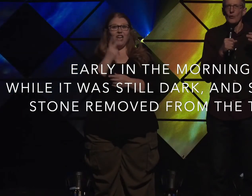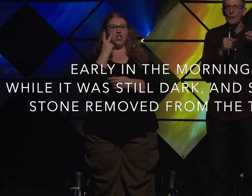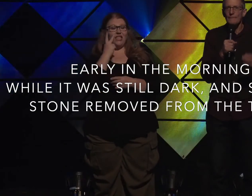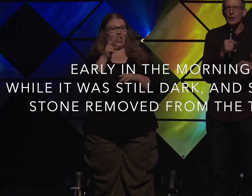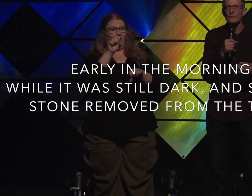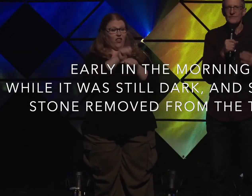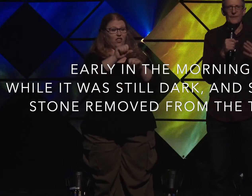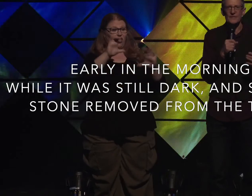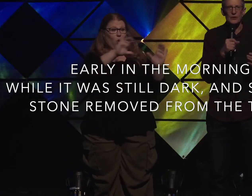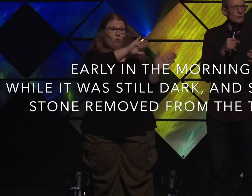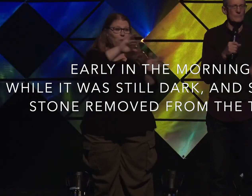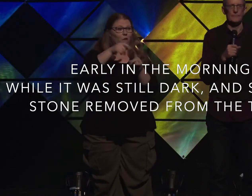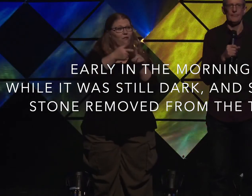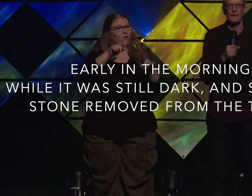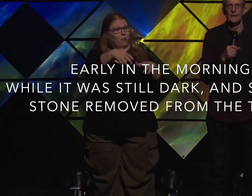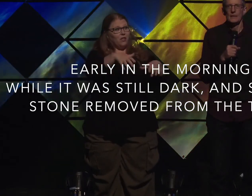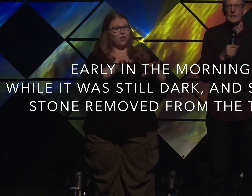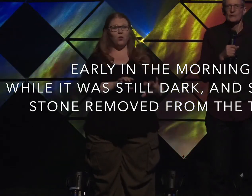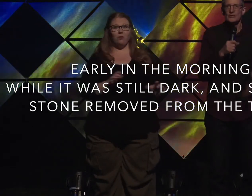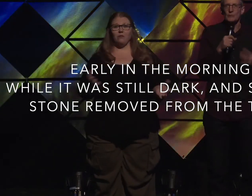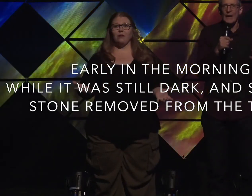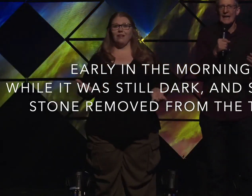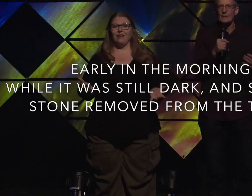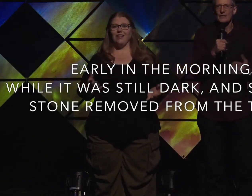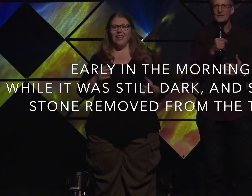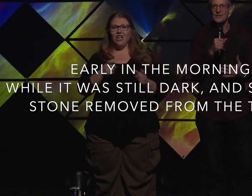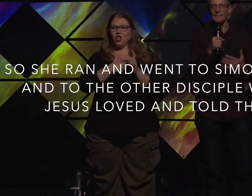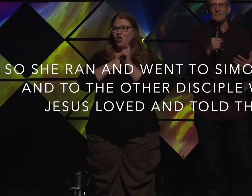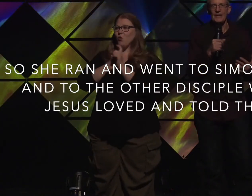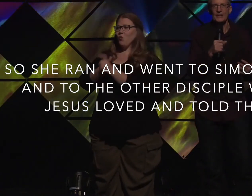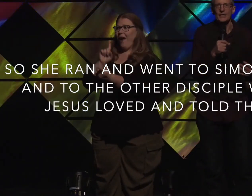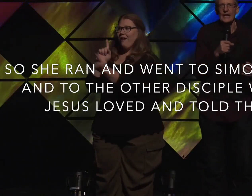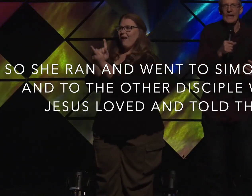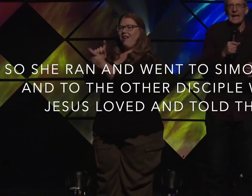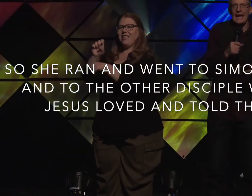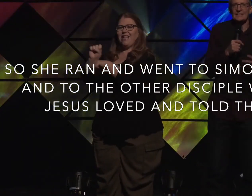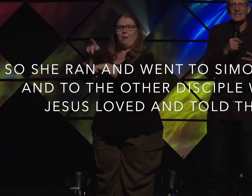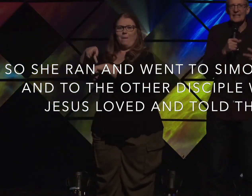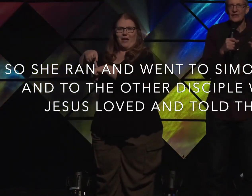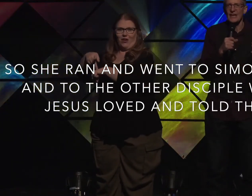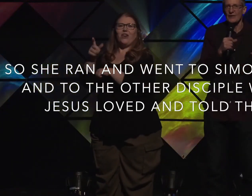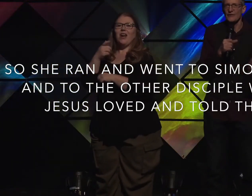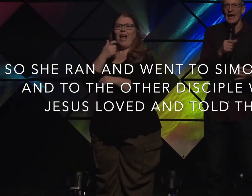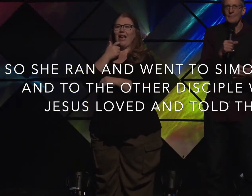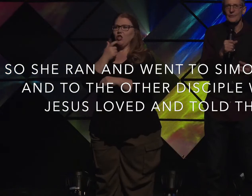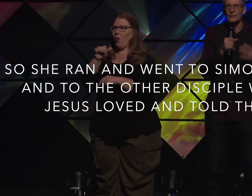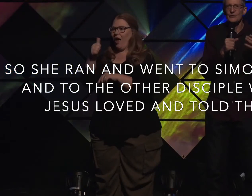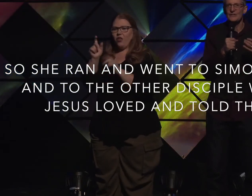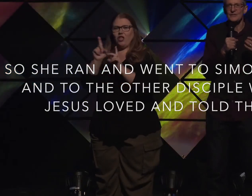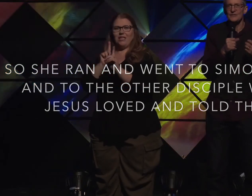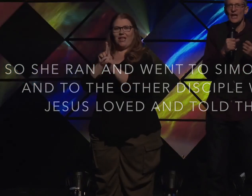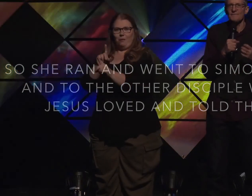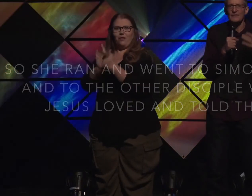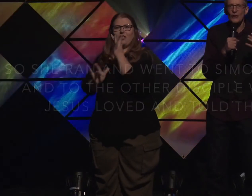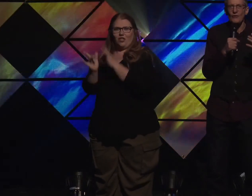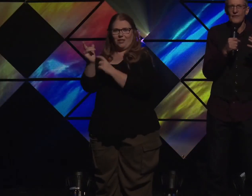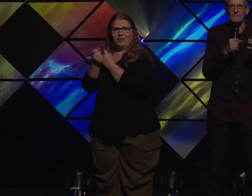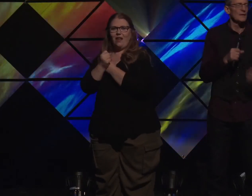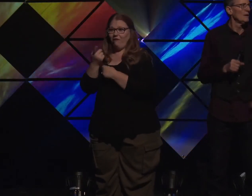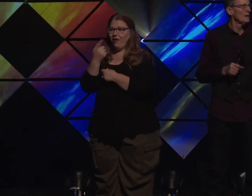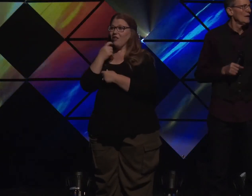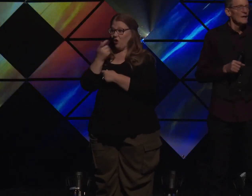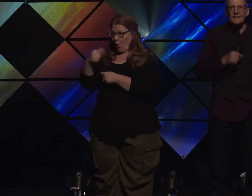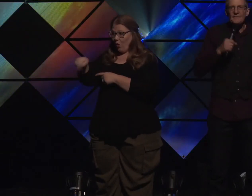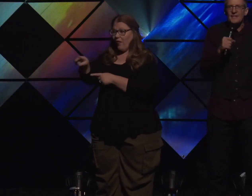stone removed from the tomb. So she ran and went to Simon Peter and said to the other disciples whom Jesus loved and told